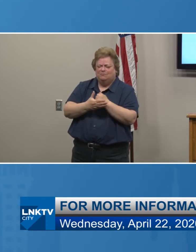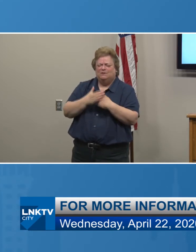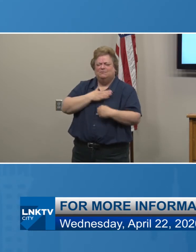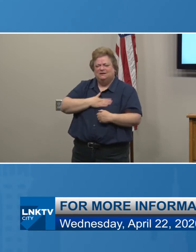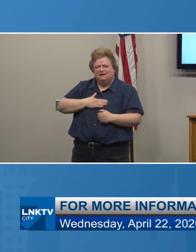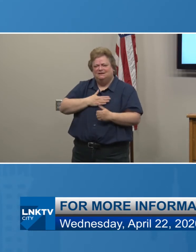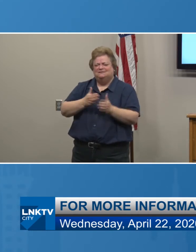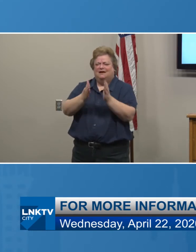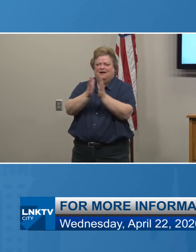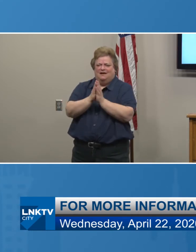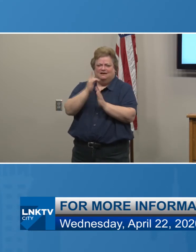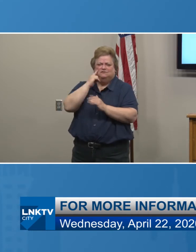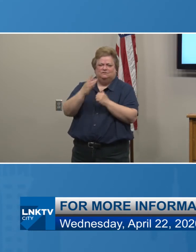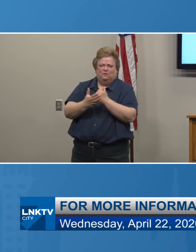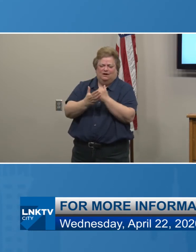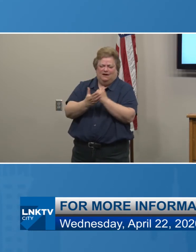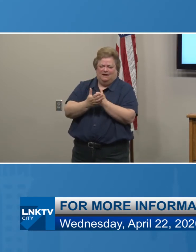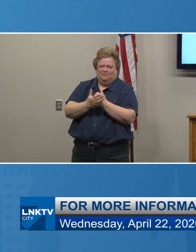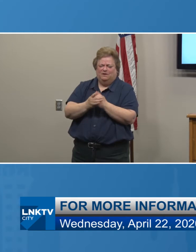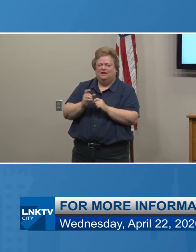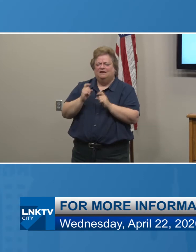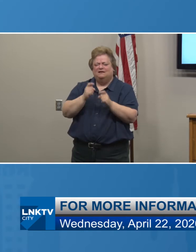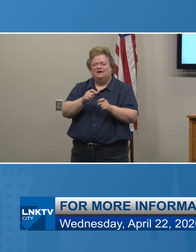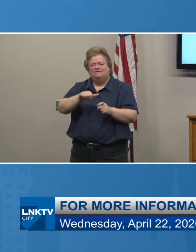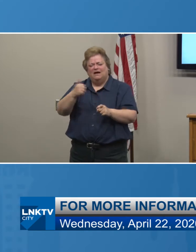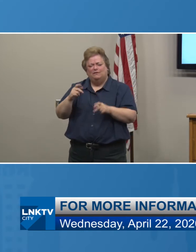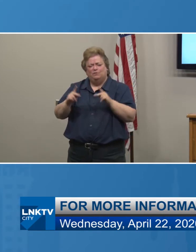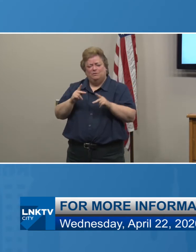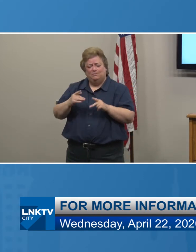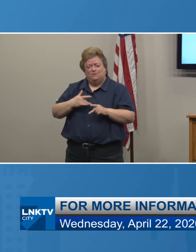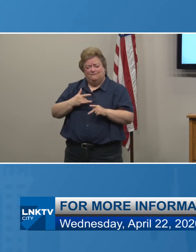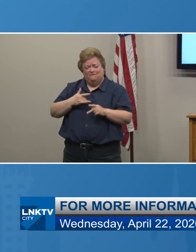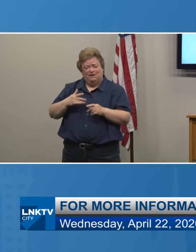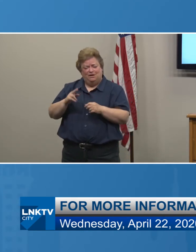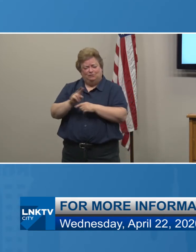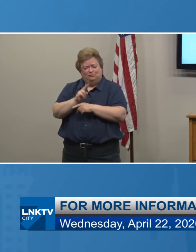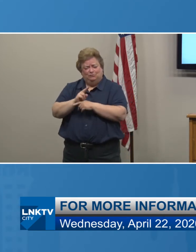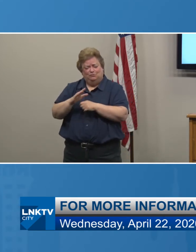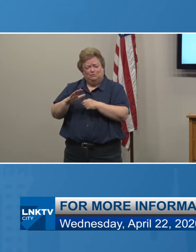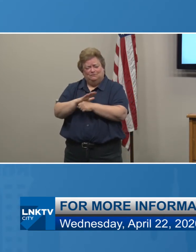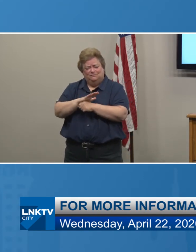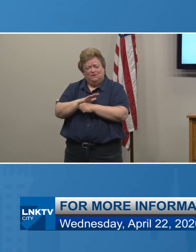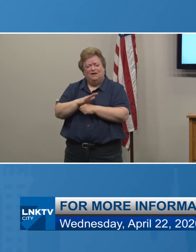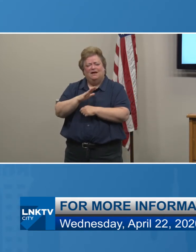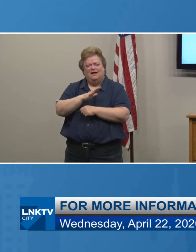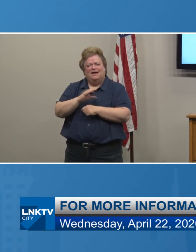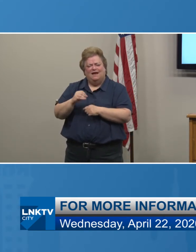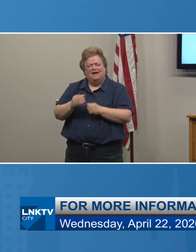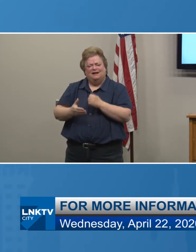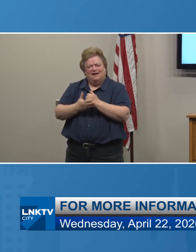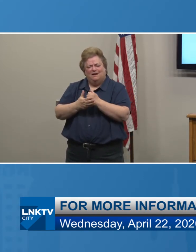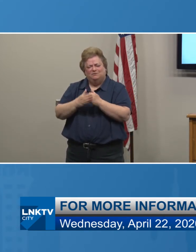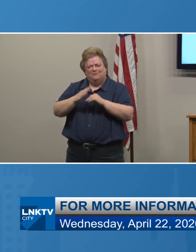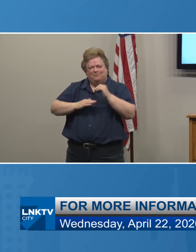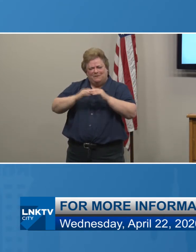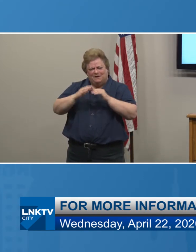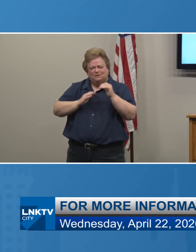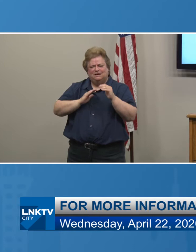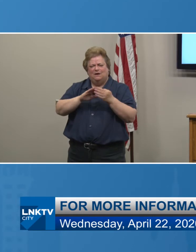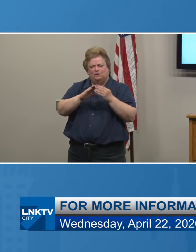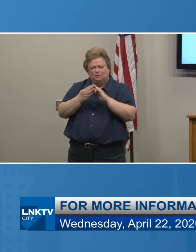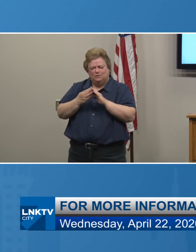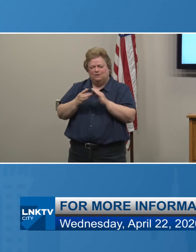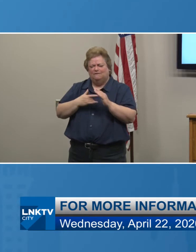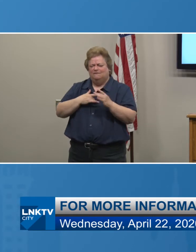it. That gives other people a chance to feel useful, and it helps build our community and keep us connected to